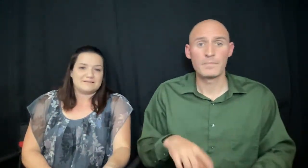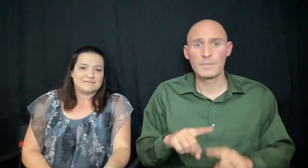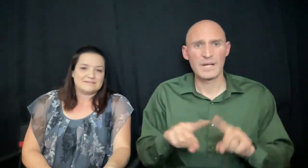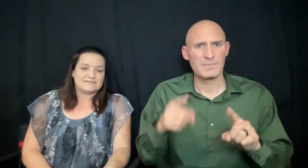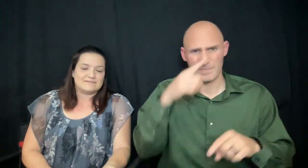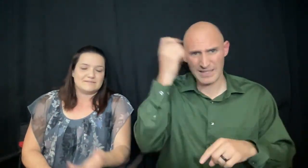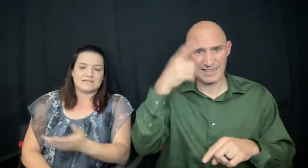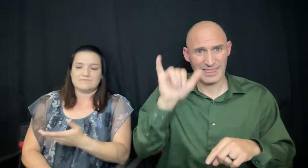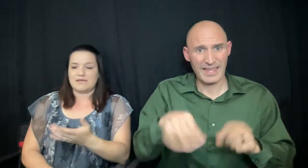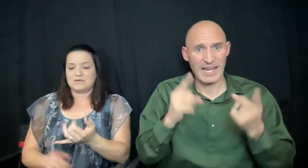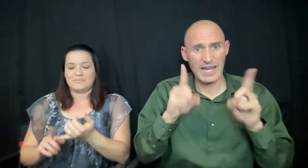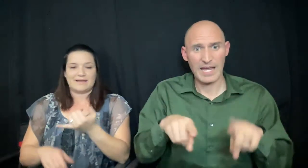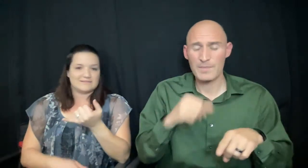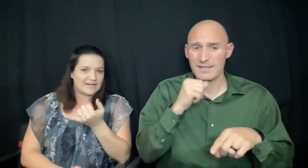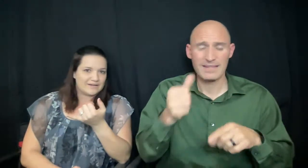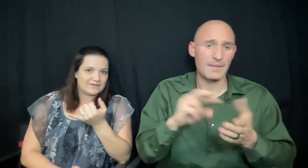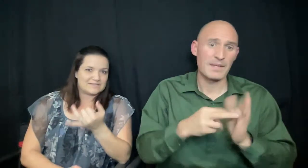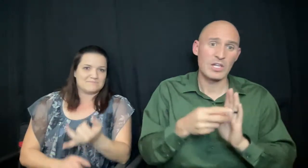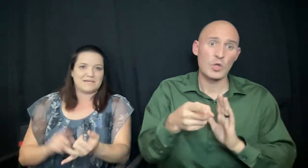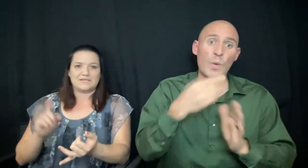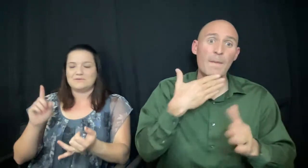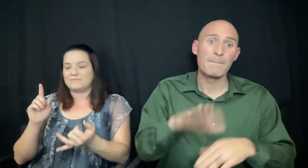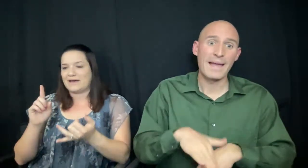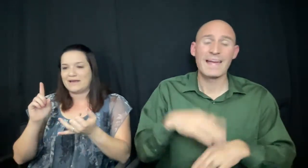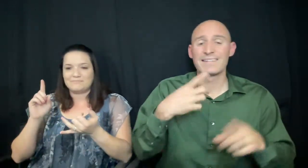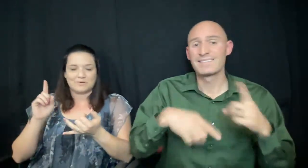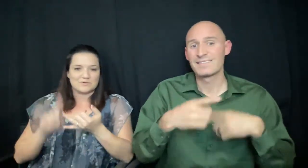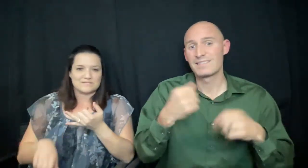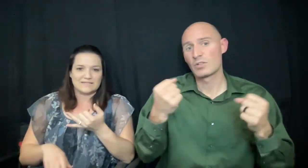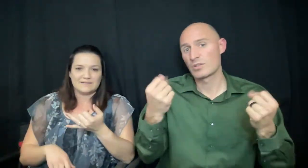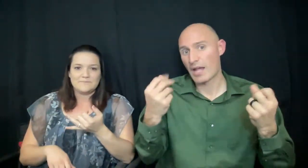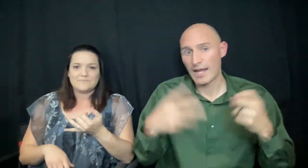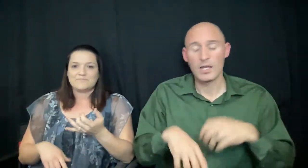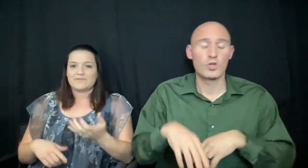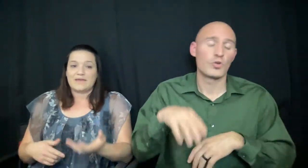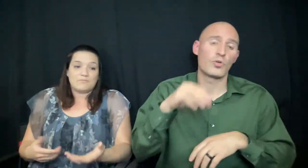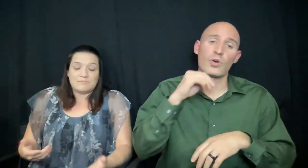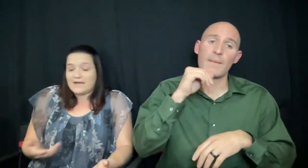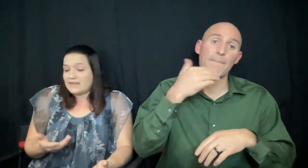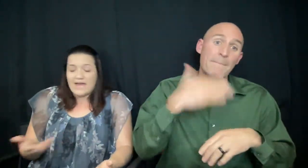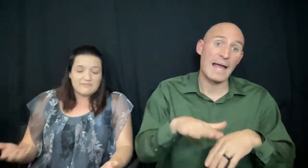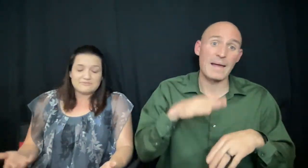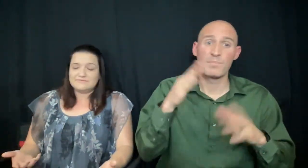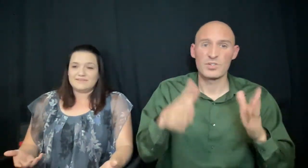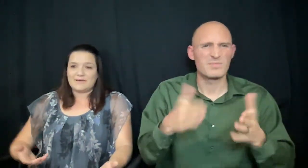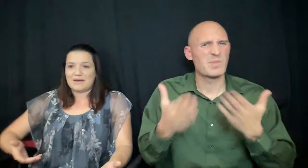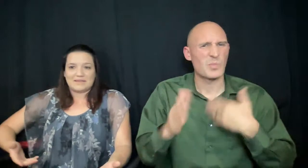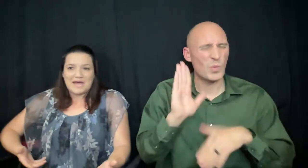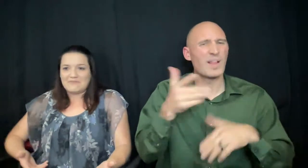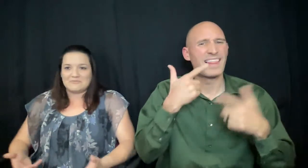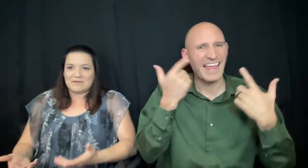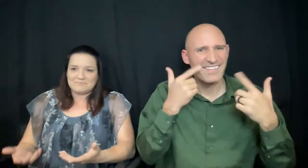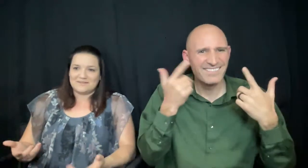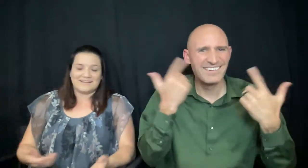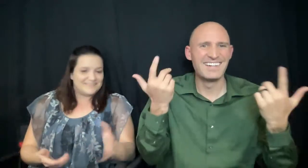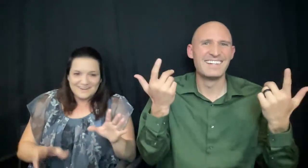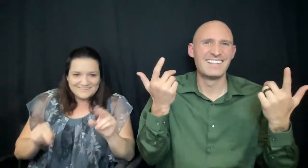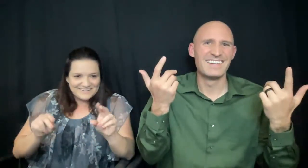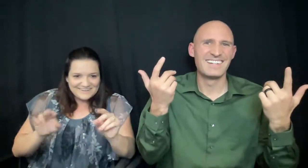happens doesn't make you a bad signer. It doesn't make you a bad person. We might laugh. They might laugh. It might be like, no, that's